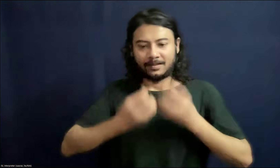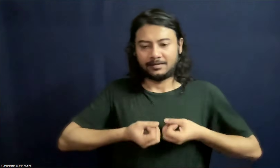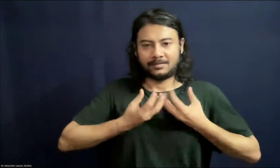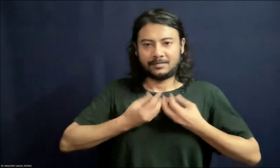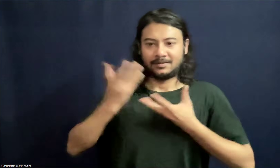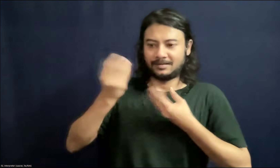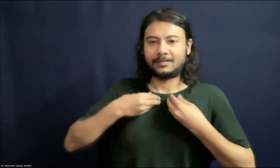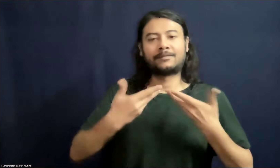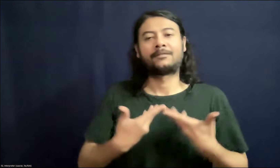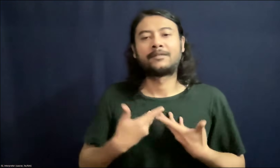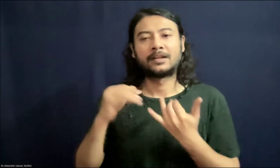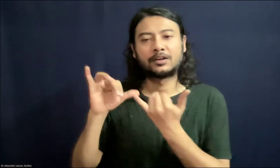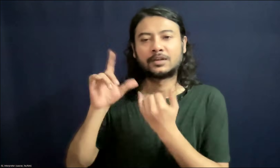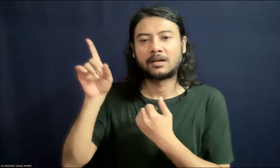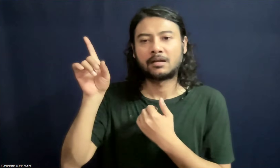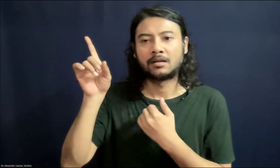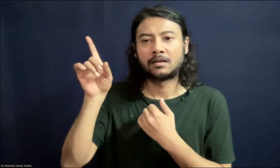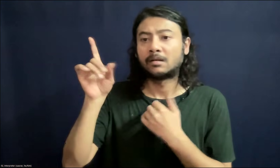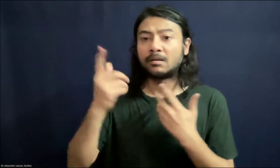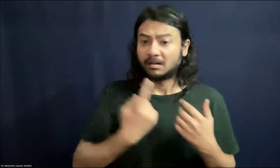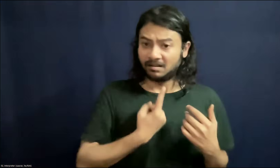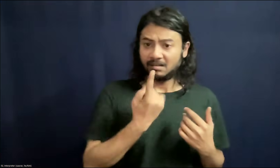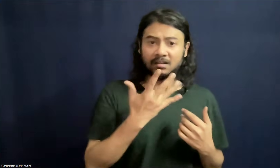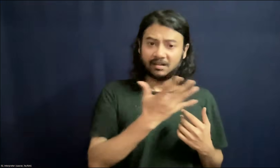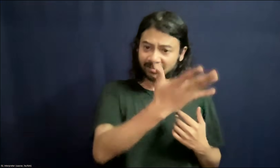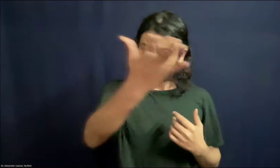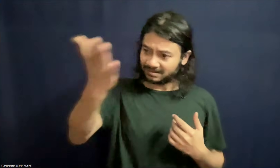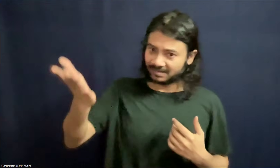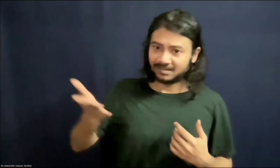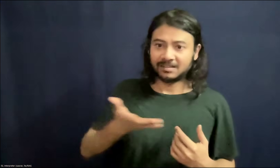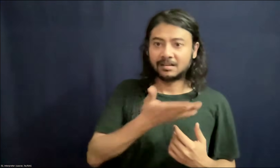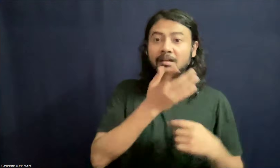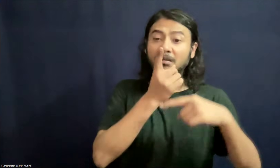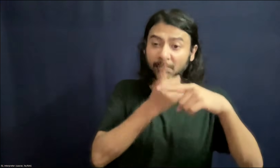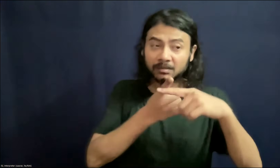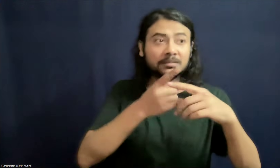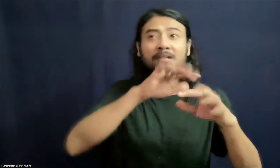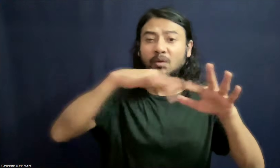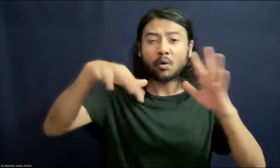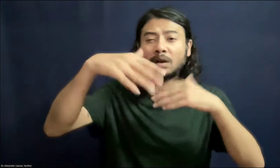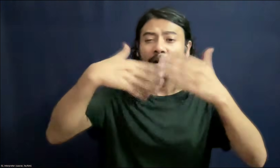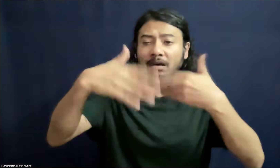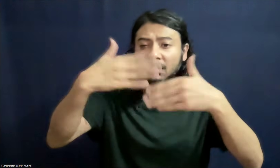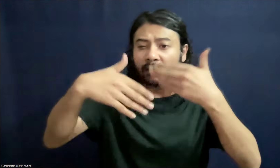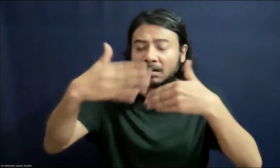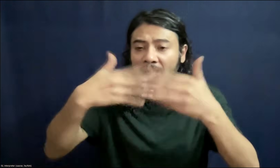He maintains the entire universe, yet he also is present as personal